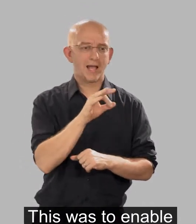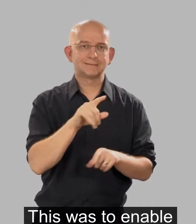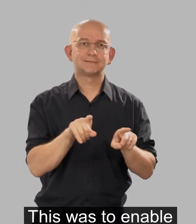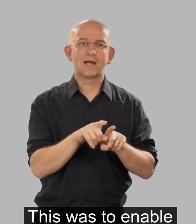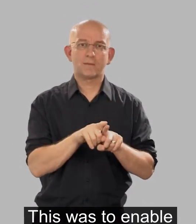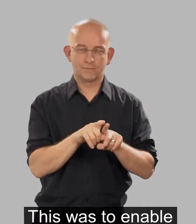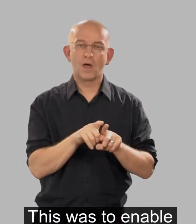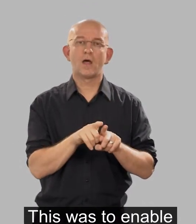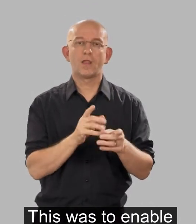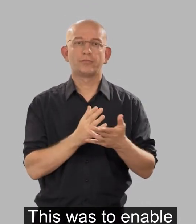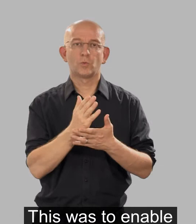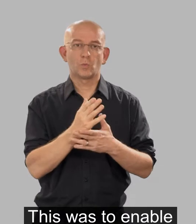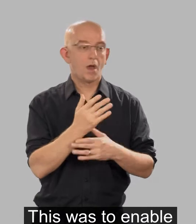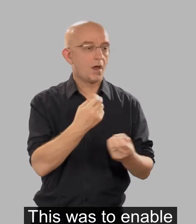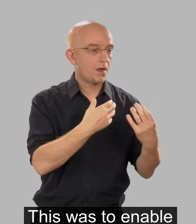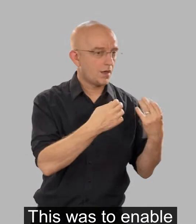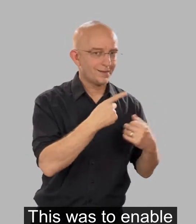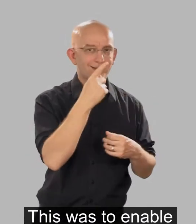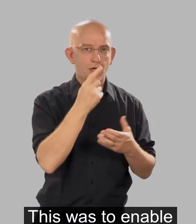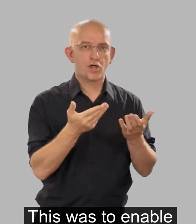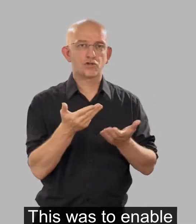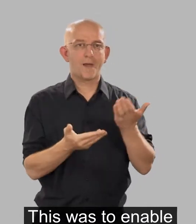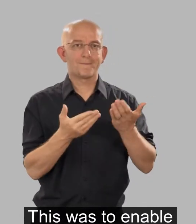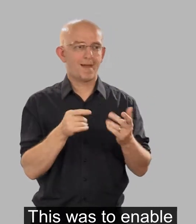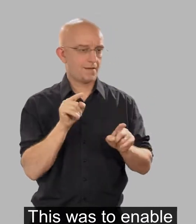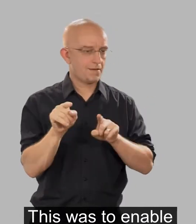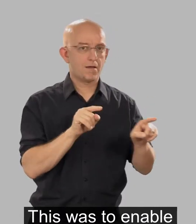This was to enable a comparison of the findings.